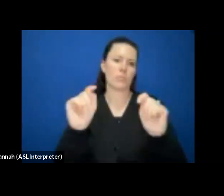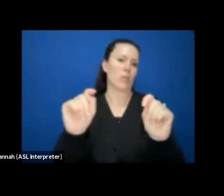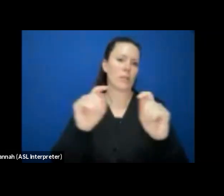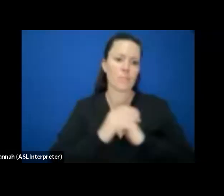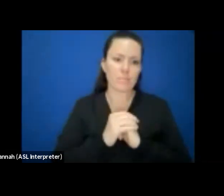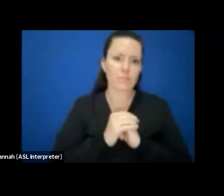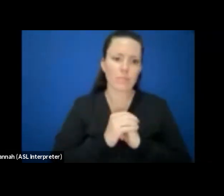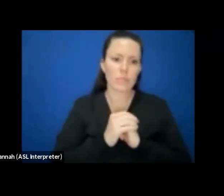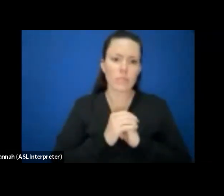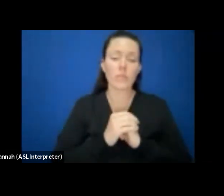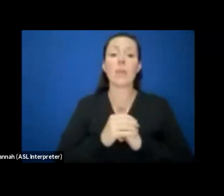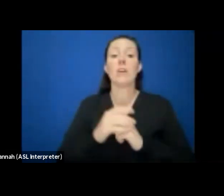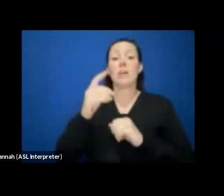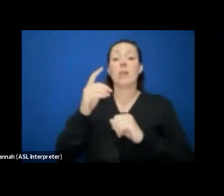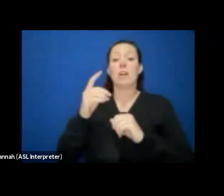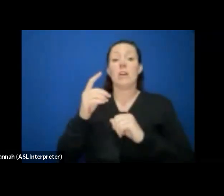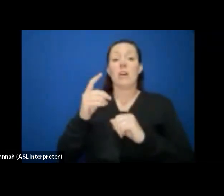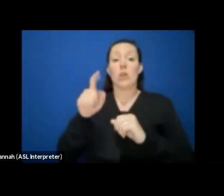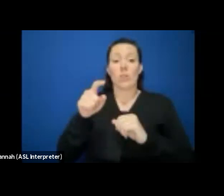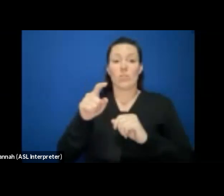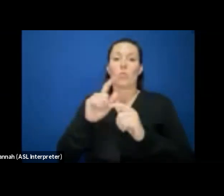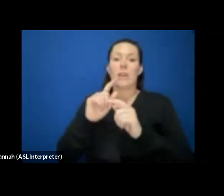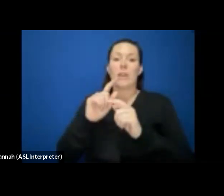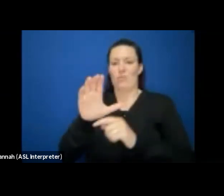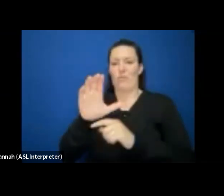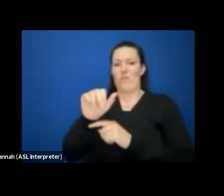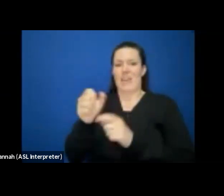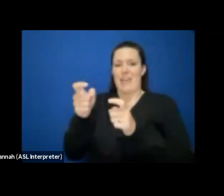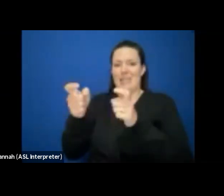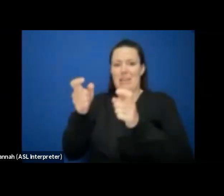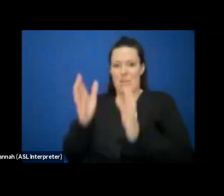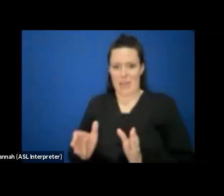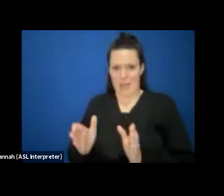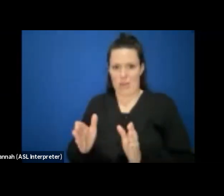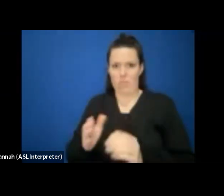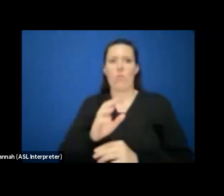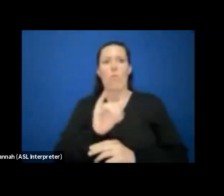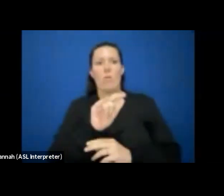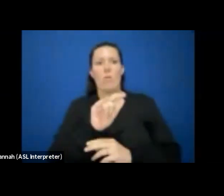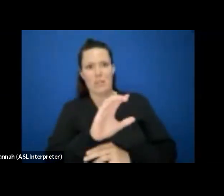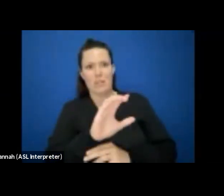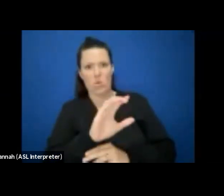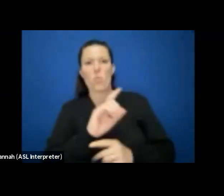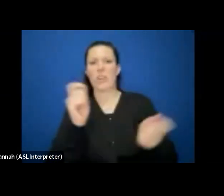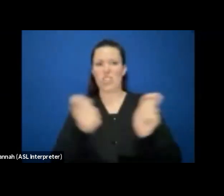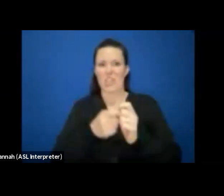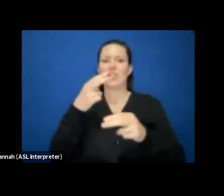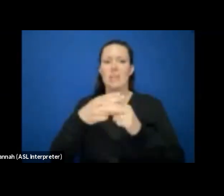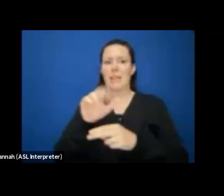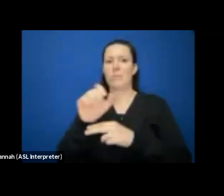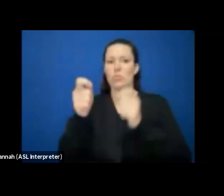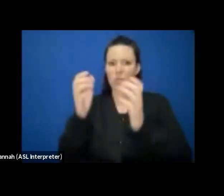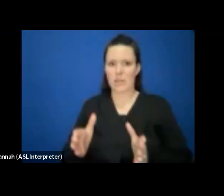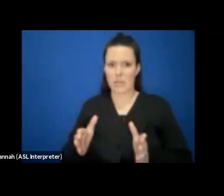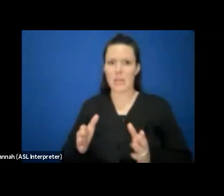For us, we had to change the titles of the case managers or the independent living specialists to case managers, but we at CISO